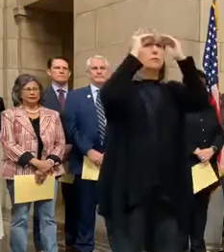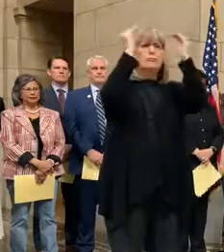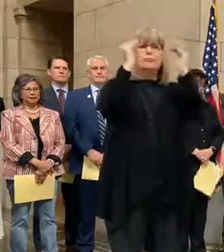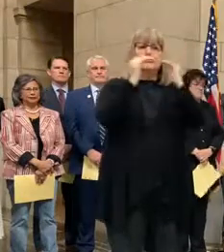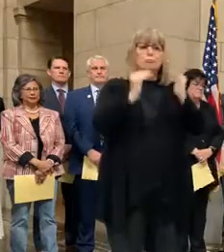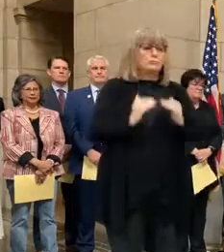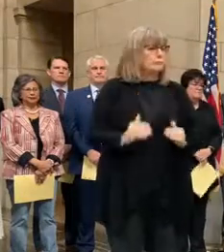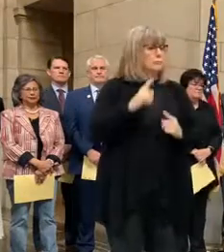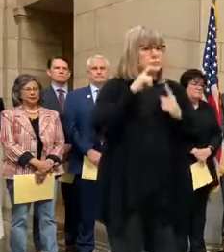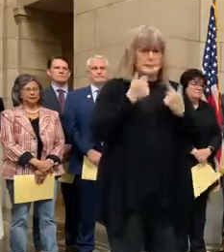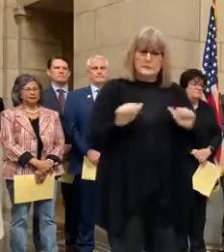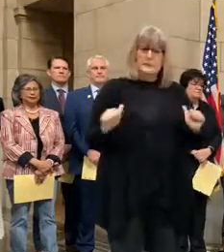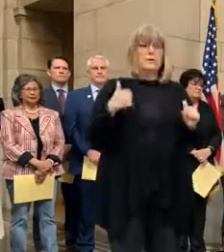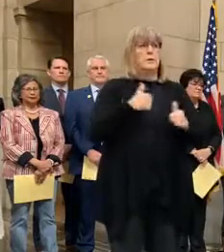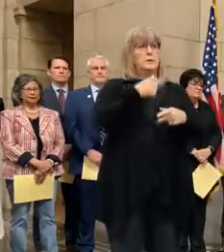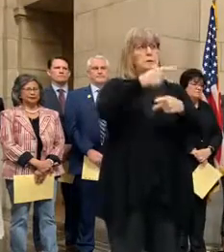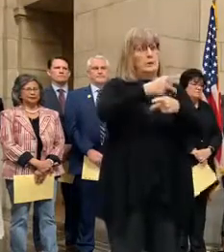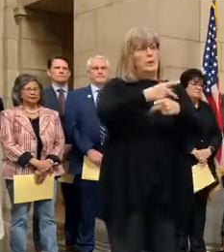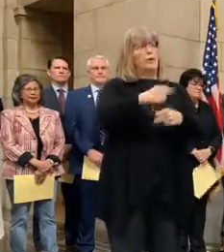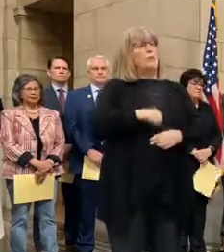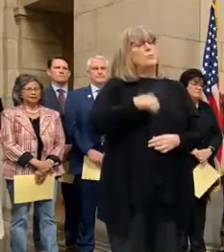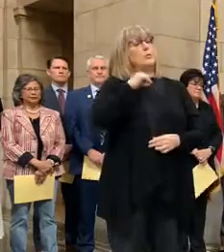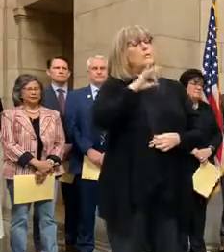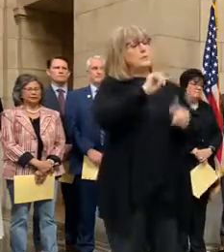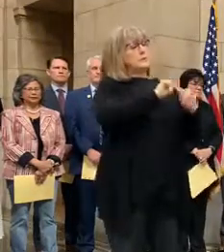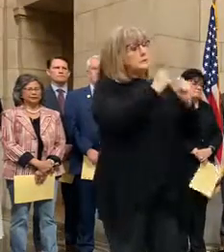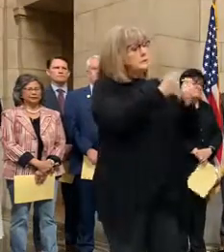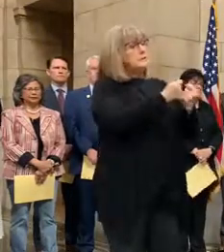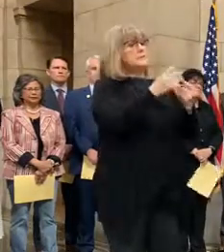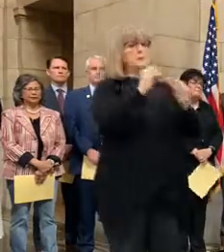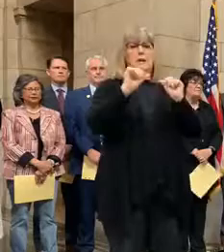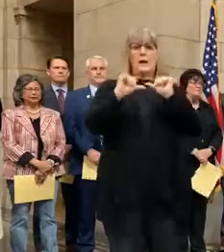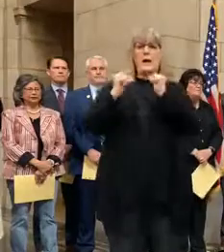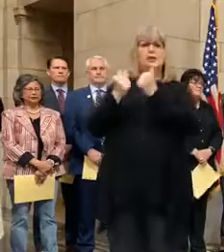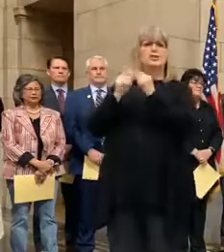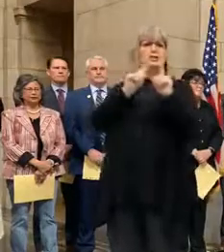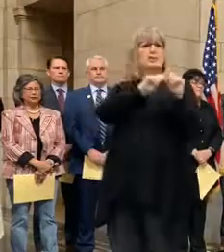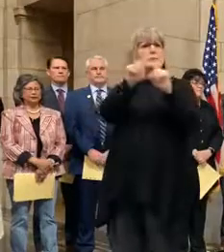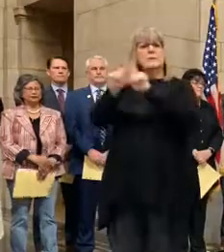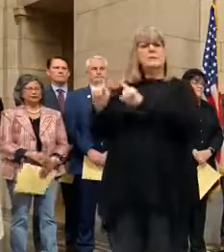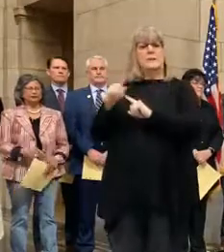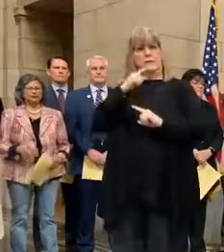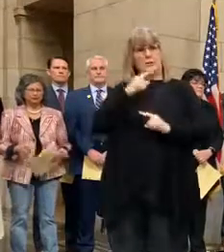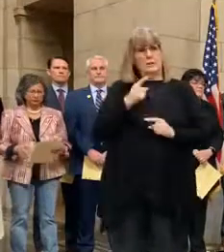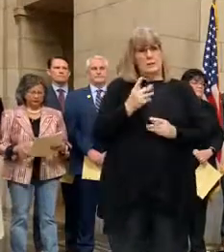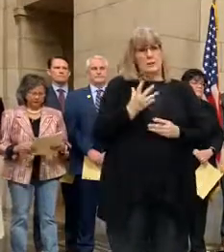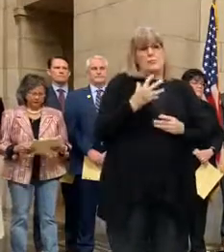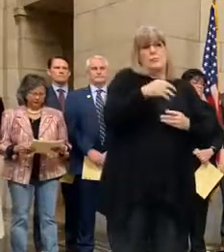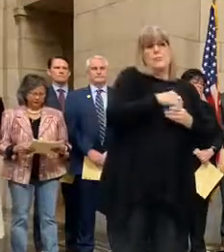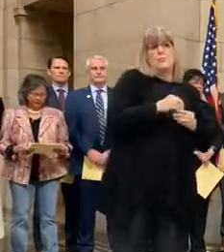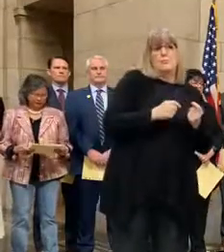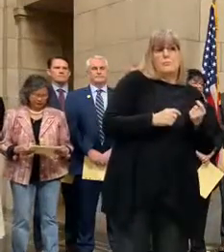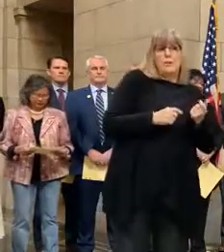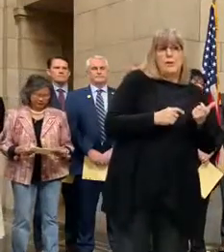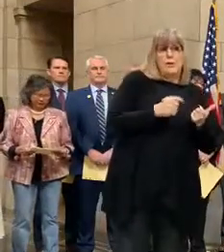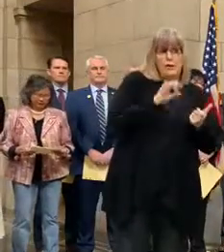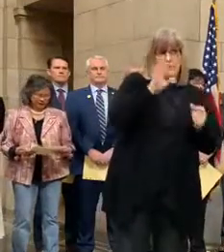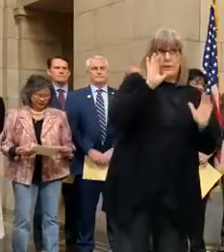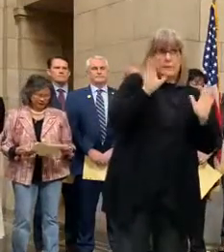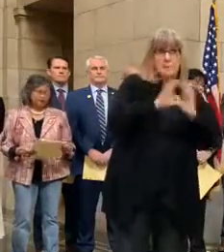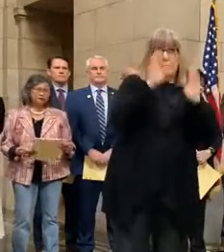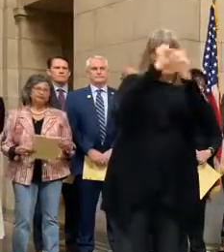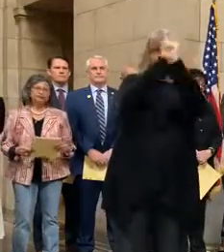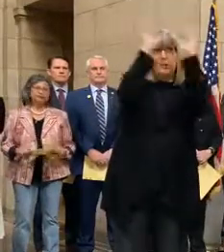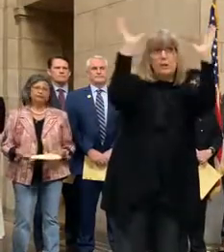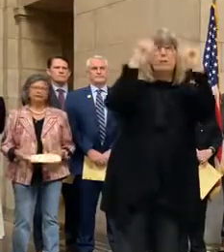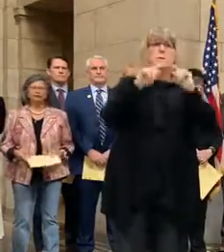of, all the team that's worked there, all the team that has worked in all of our agencies. So I think this is part of the overall picture, and it's an important part of the picture,